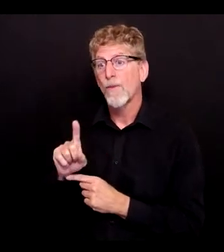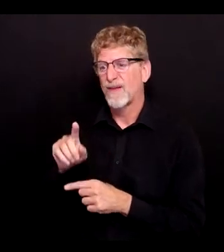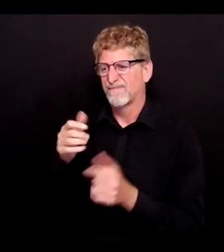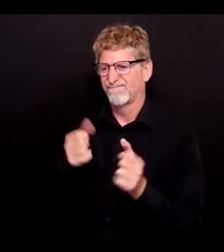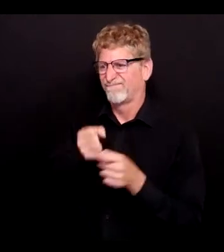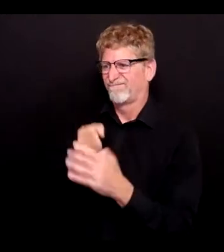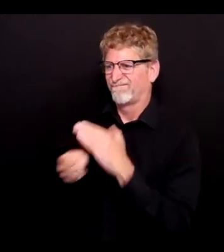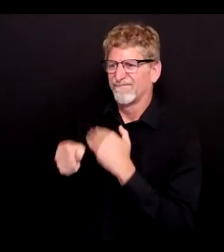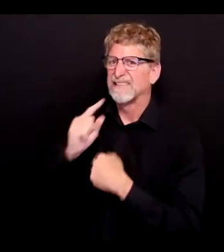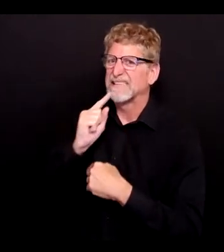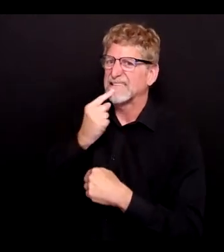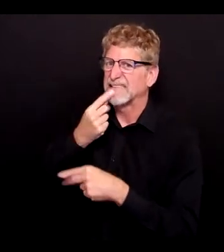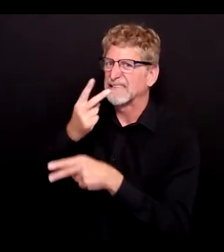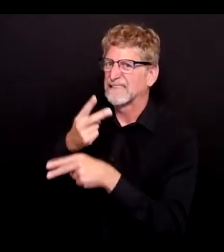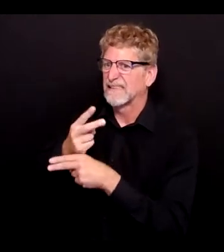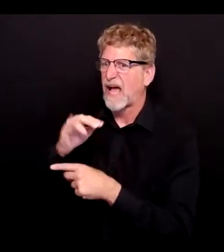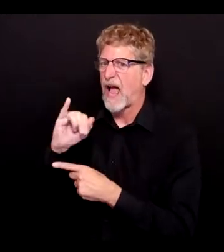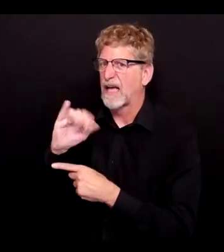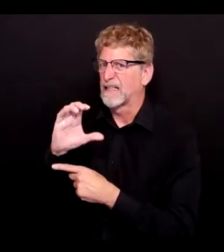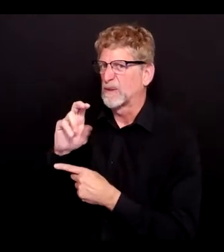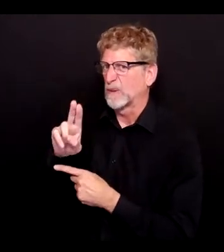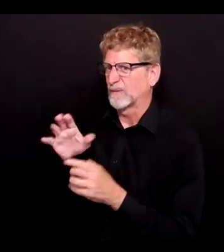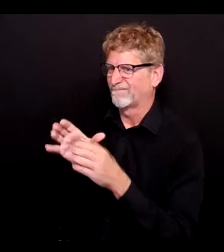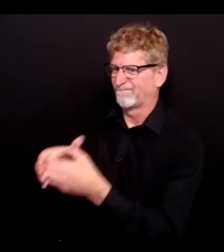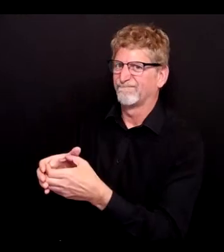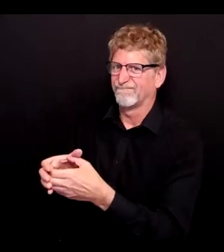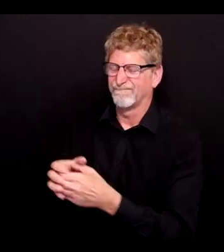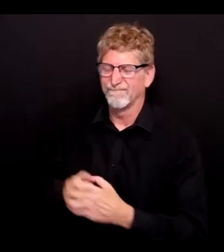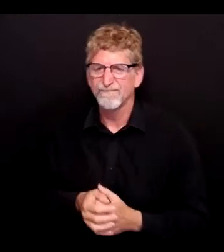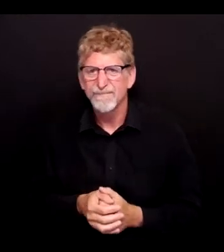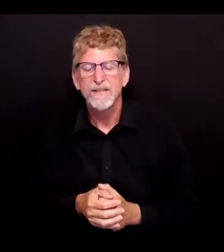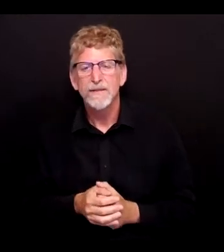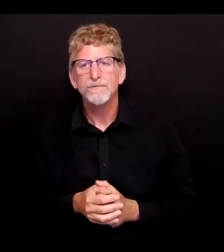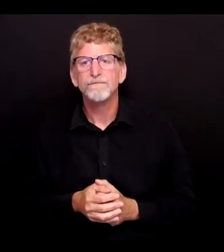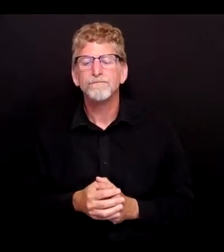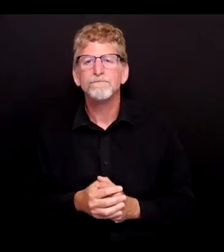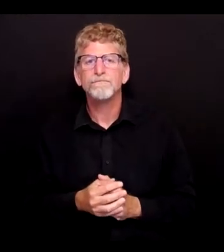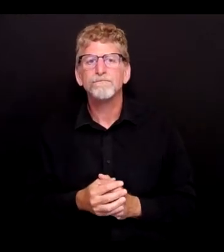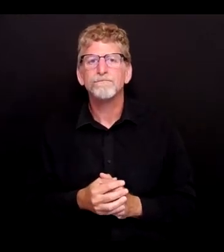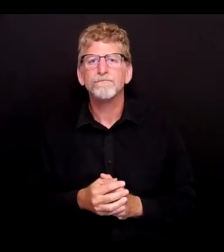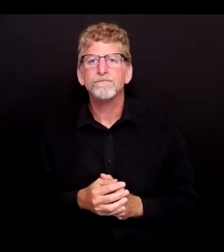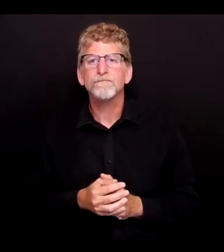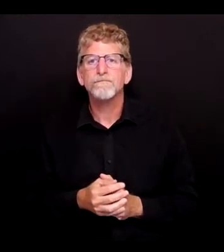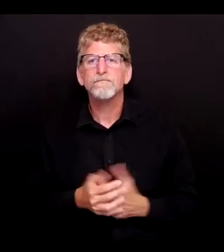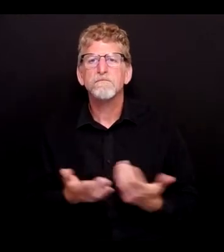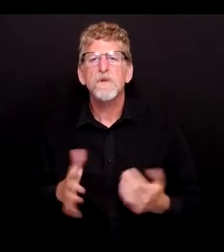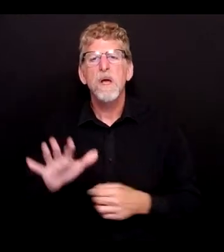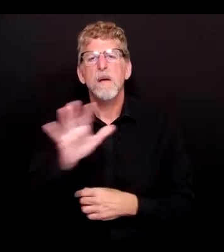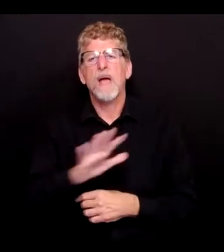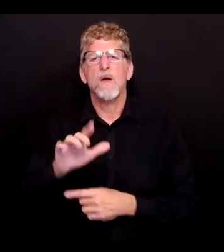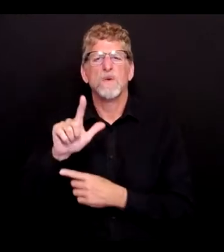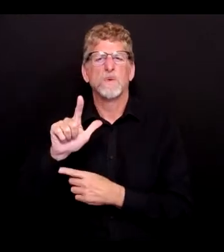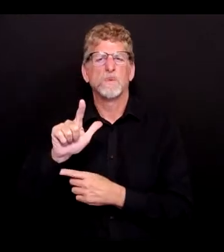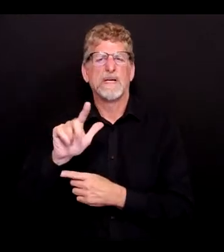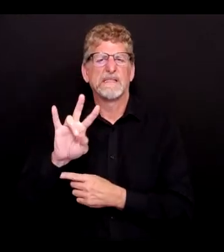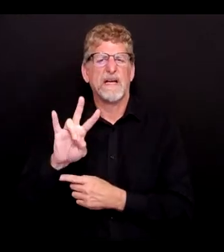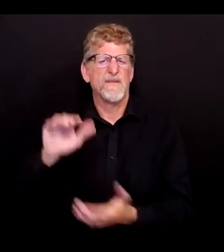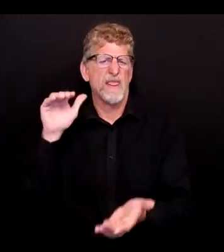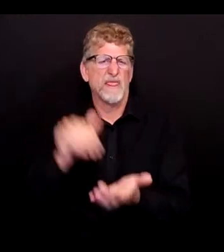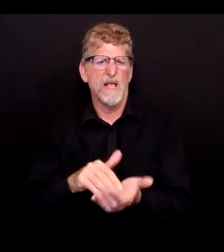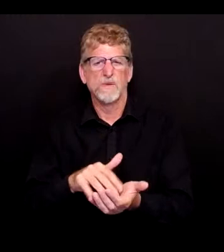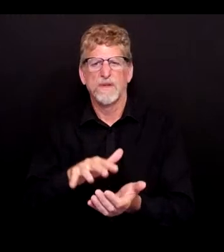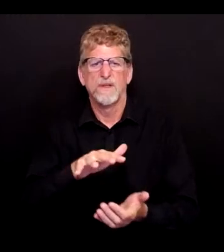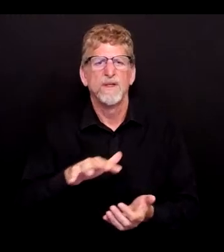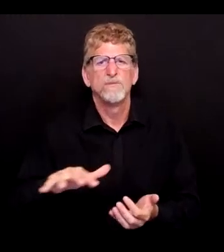almost 28,000 patients hospitalized with COVID-19 over this past year, and 5,732 people